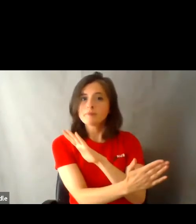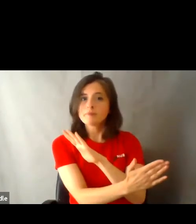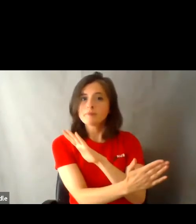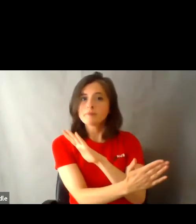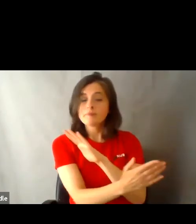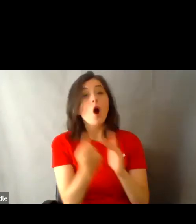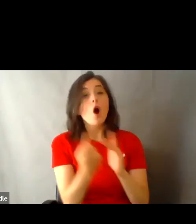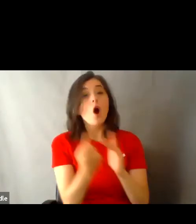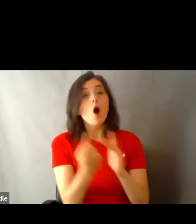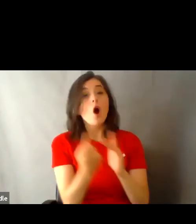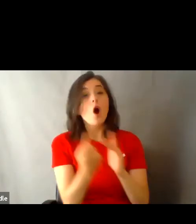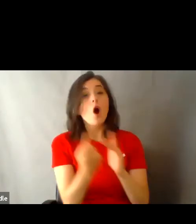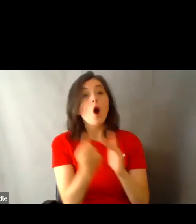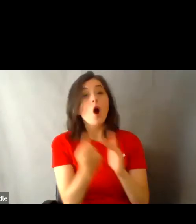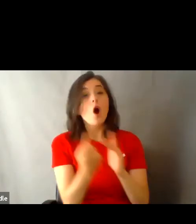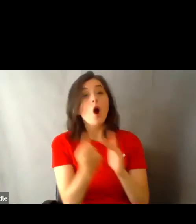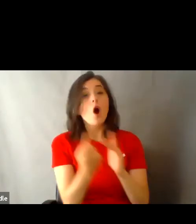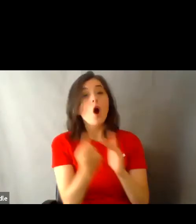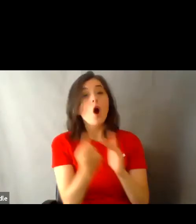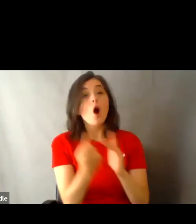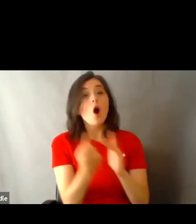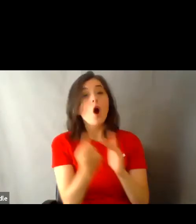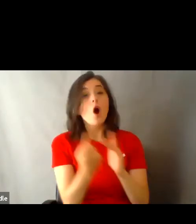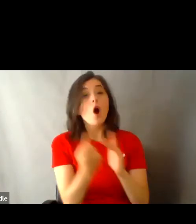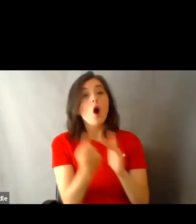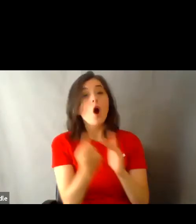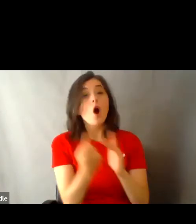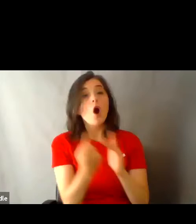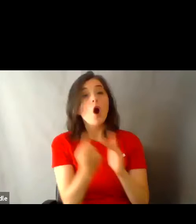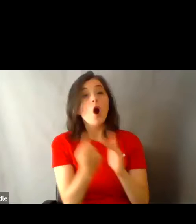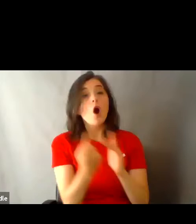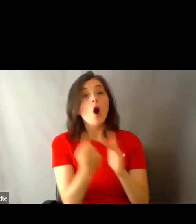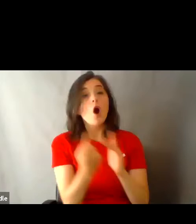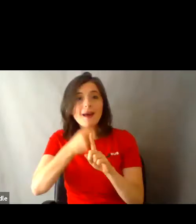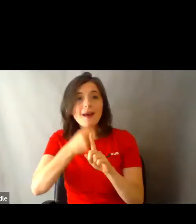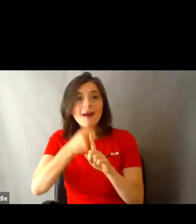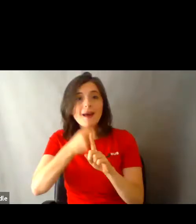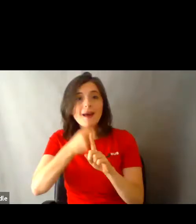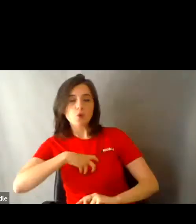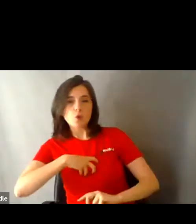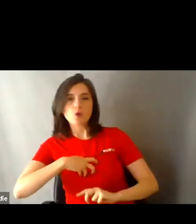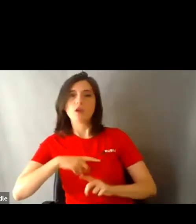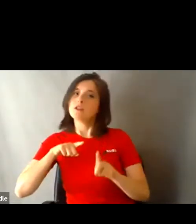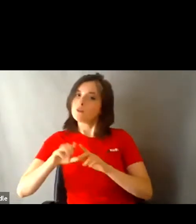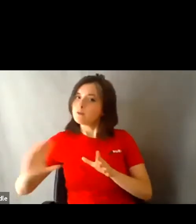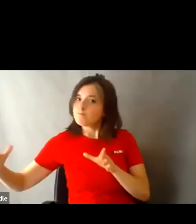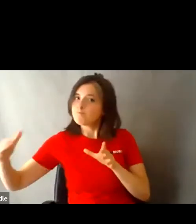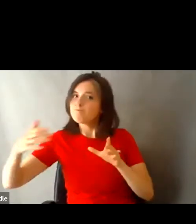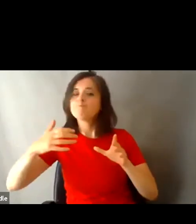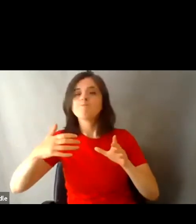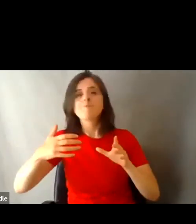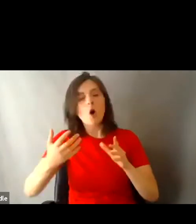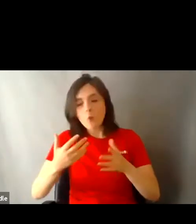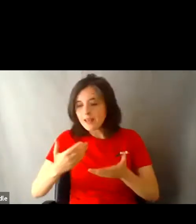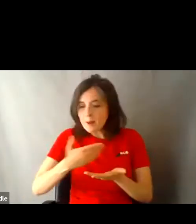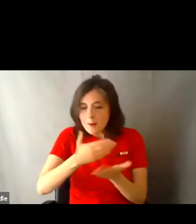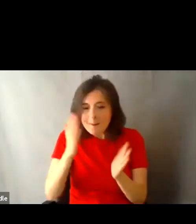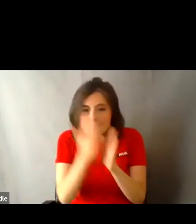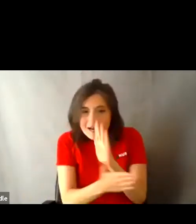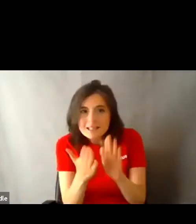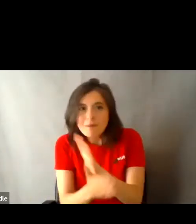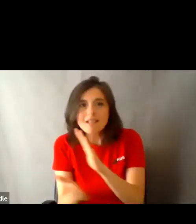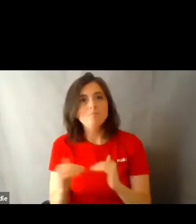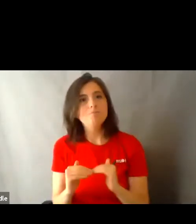together socialist trade unionists around the country, putting that through at the bottom levels in branches of trade